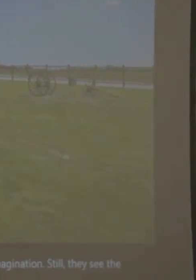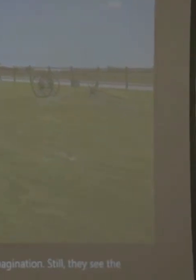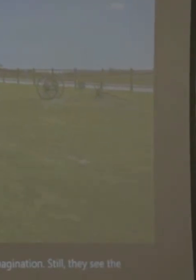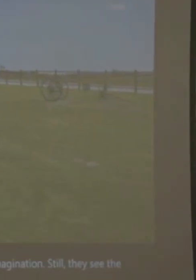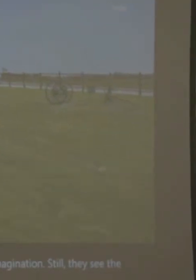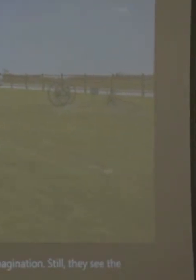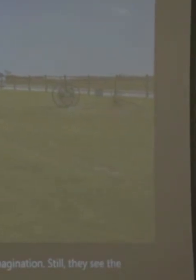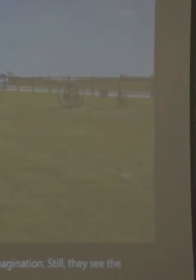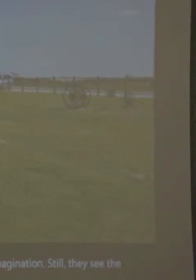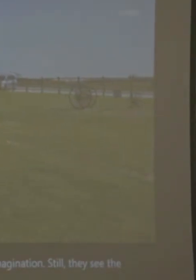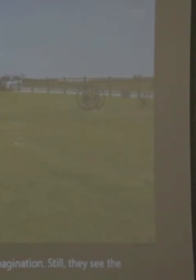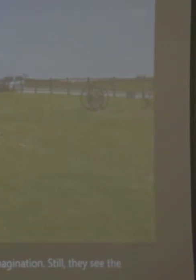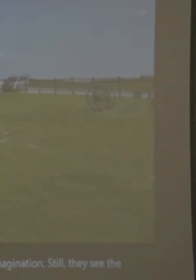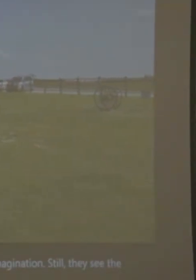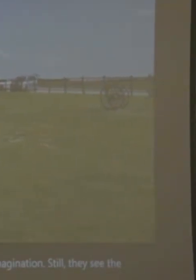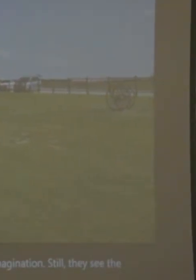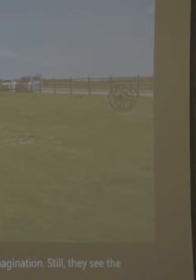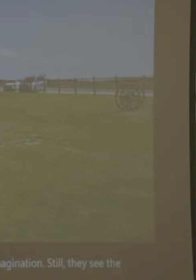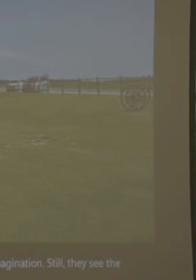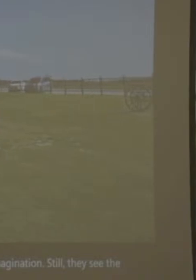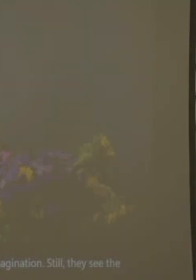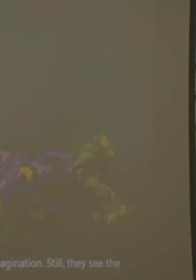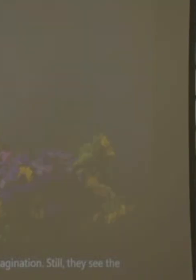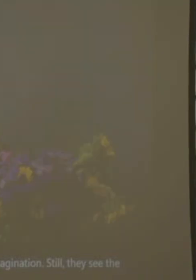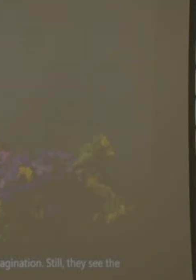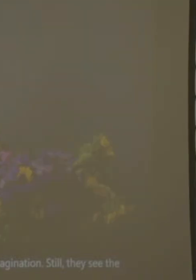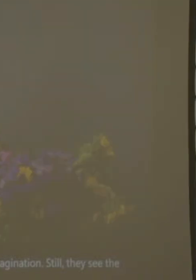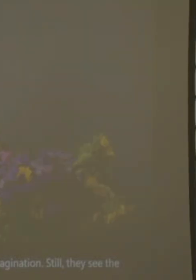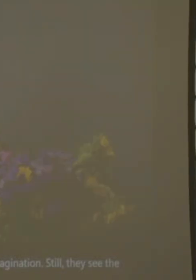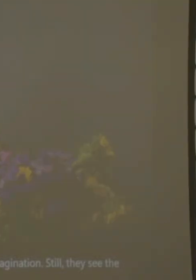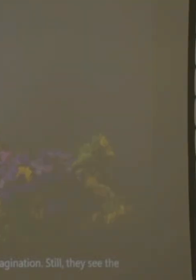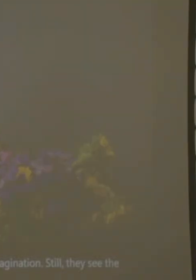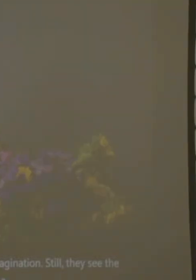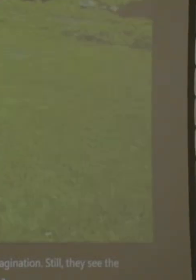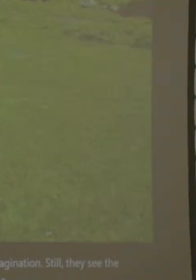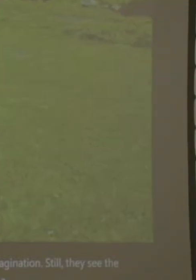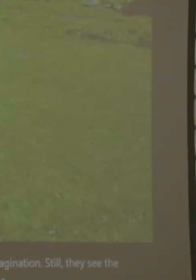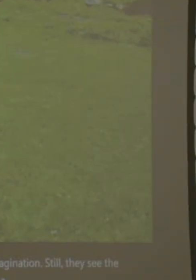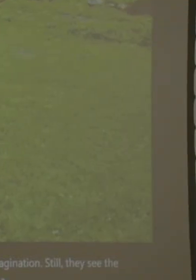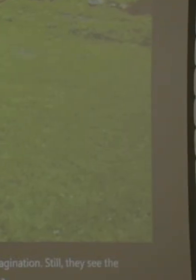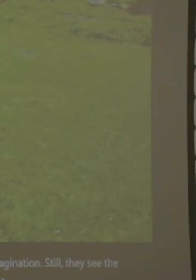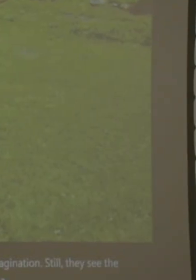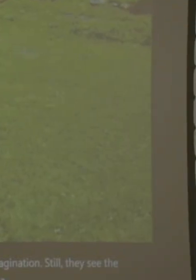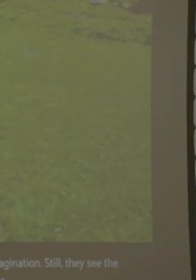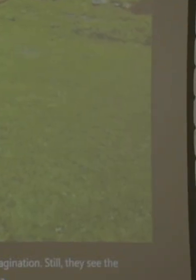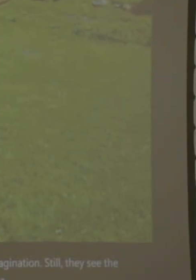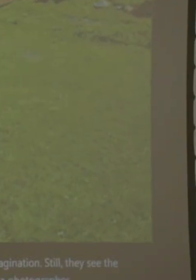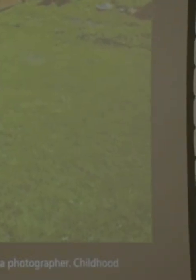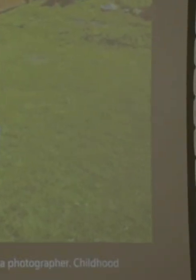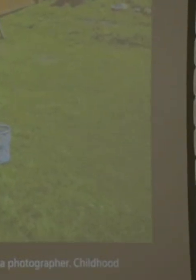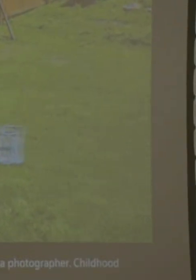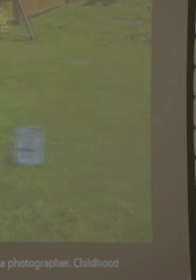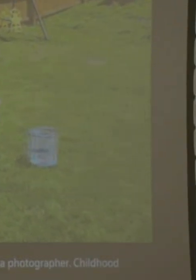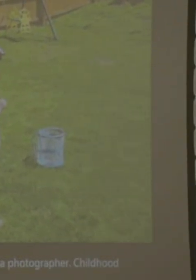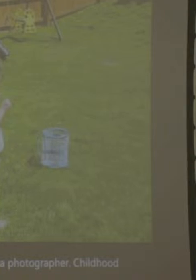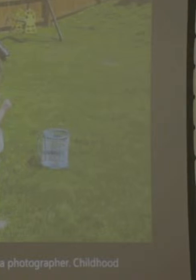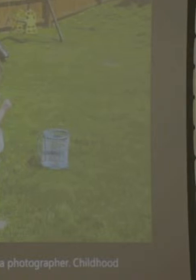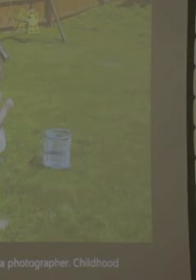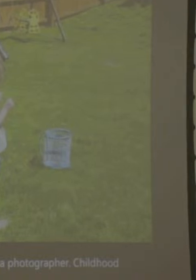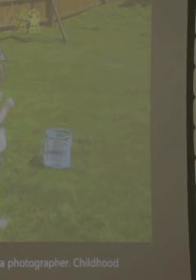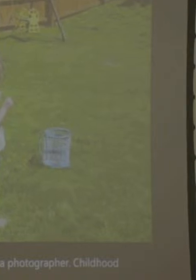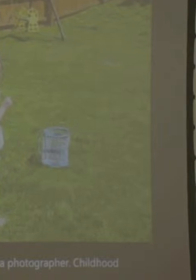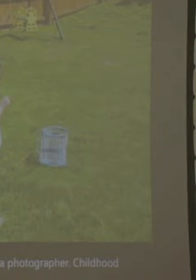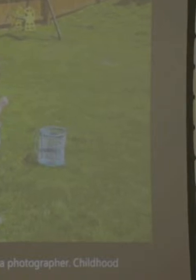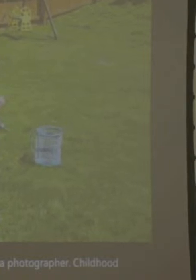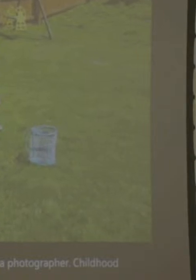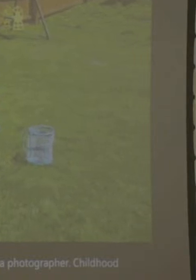keep me wanting to be a photographer. Childhood is so incredibly short